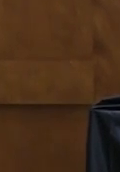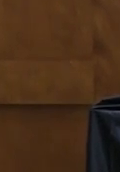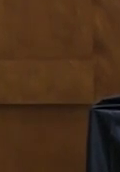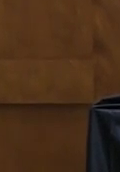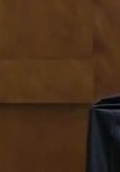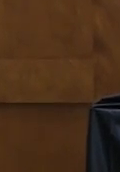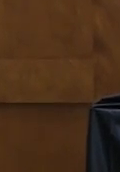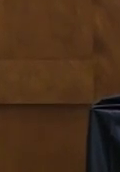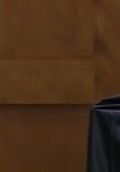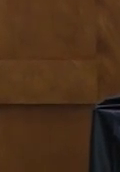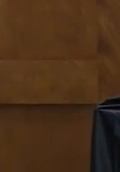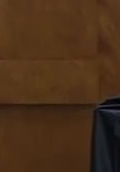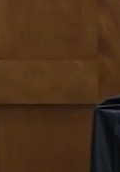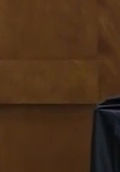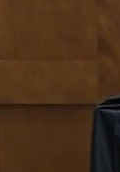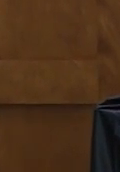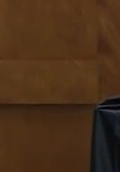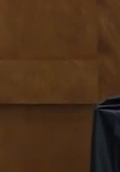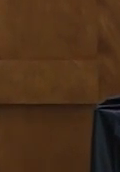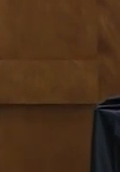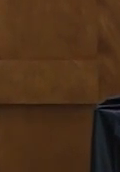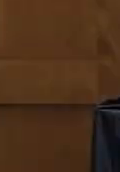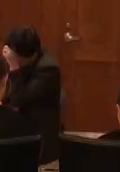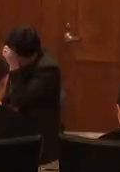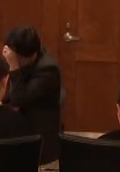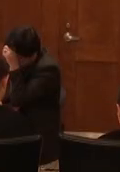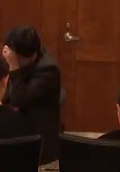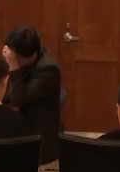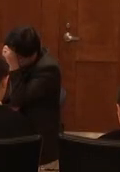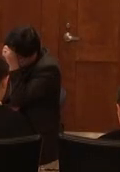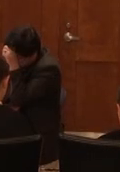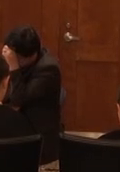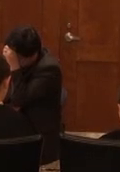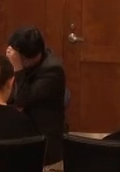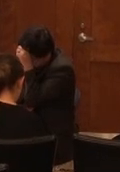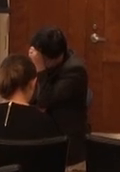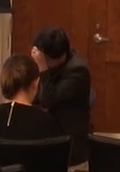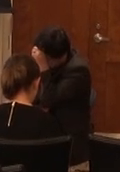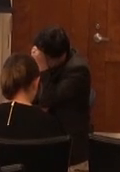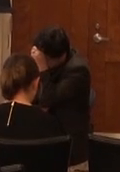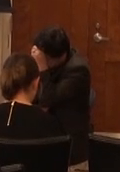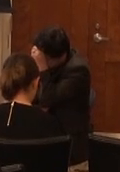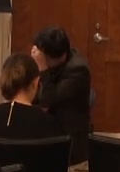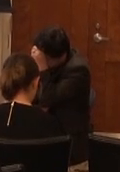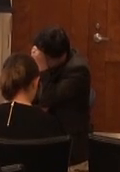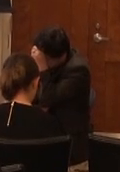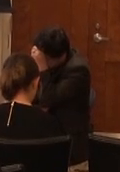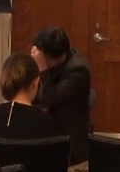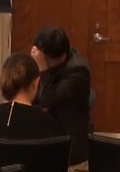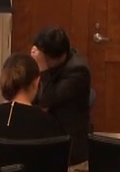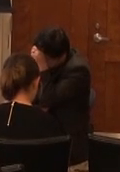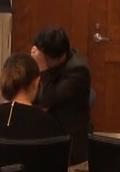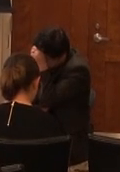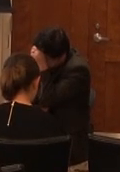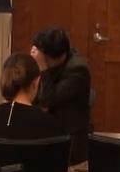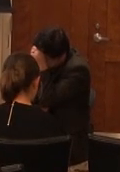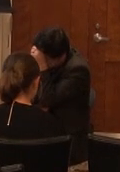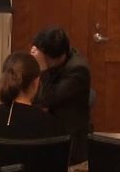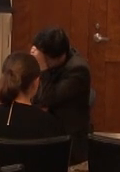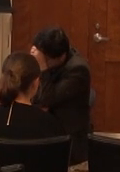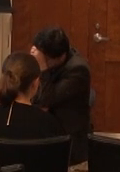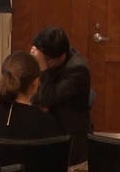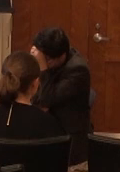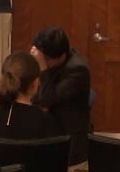During the 2008 presidential campaign, Barack Obama had, as he called it, the audacity to hope.